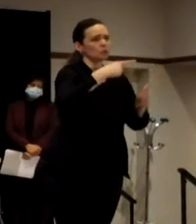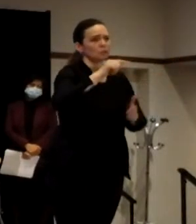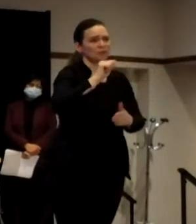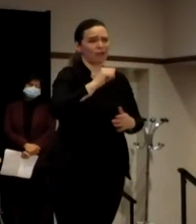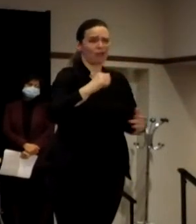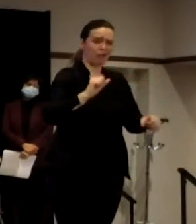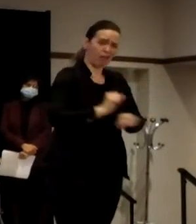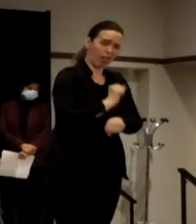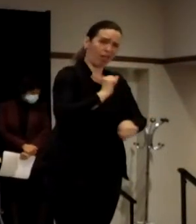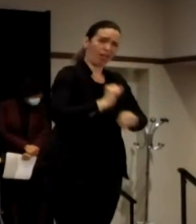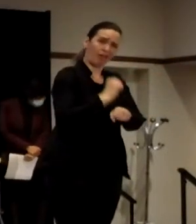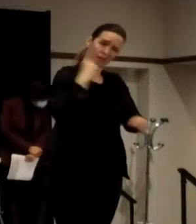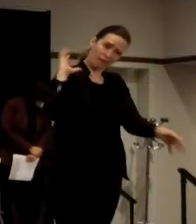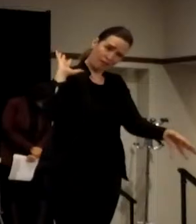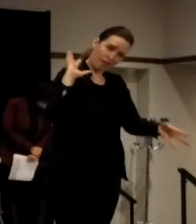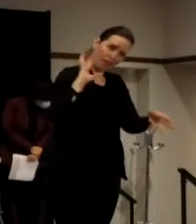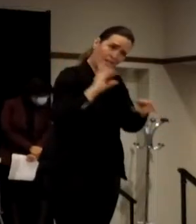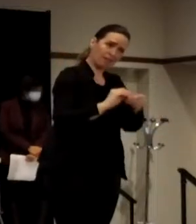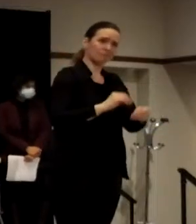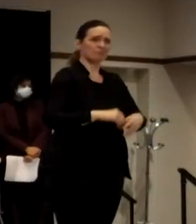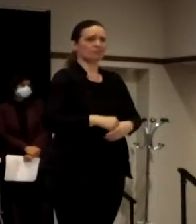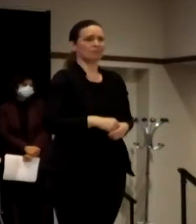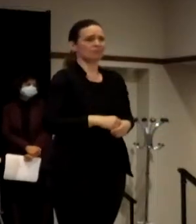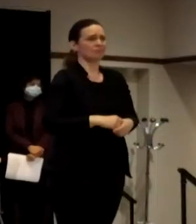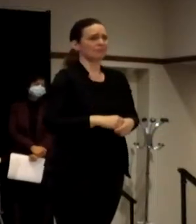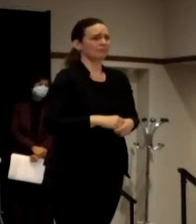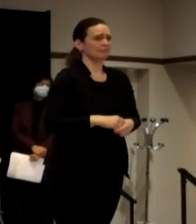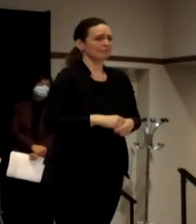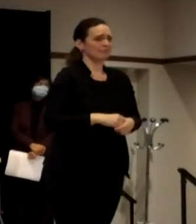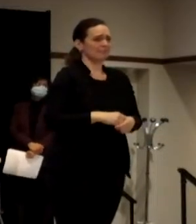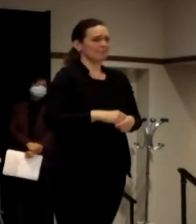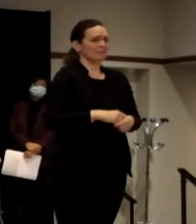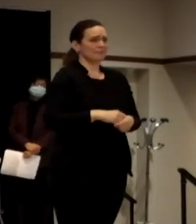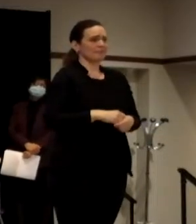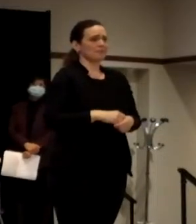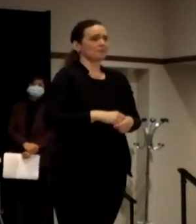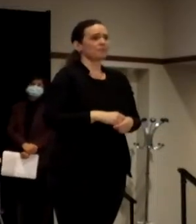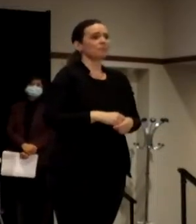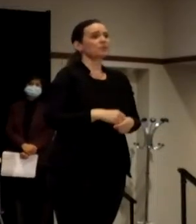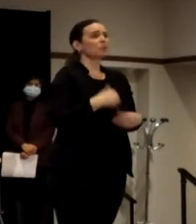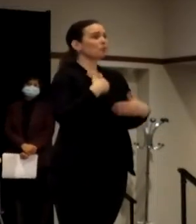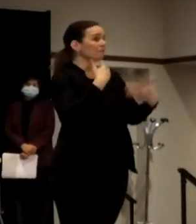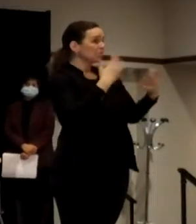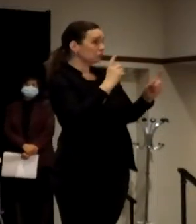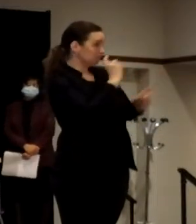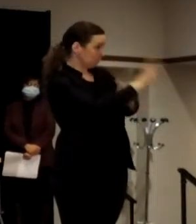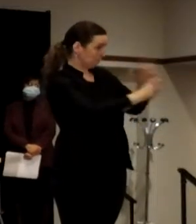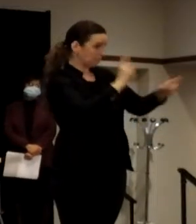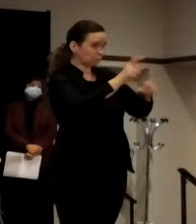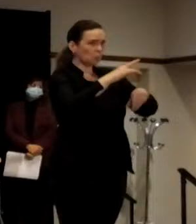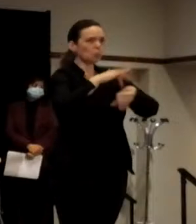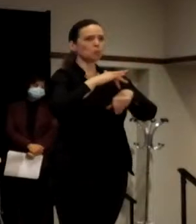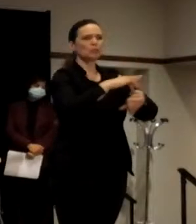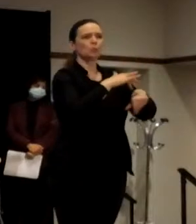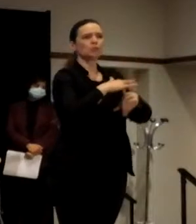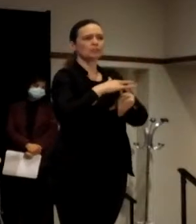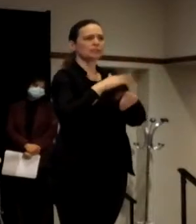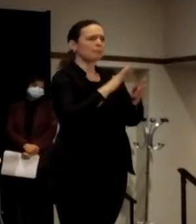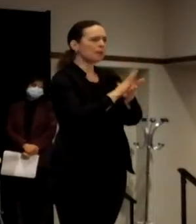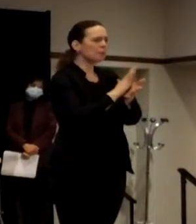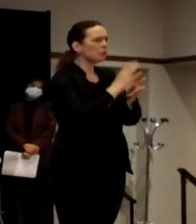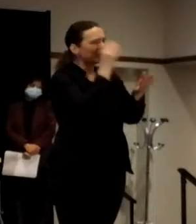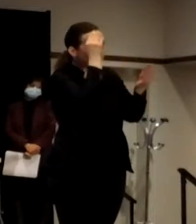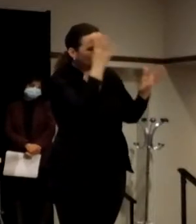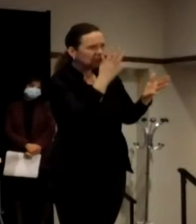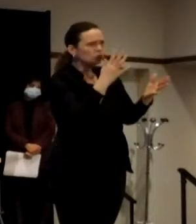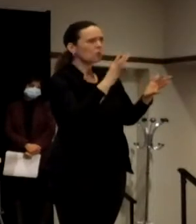certainly some new tools to the districts to try to bring more children back into school, which will help all of us in the